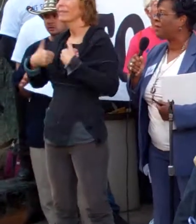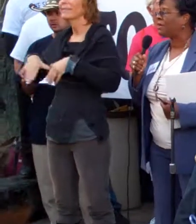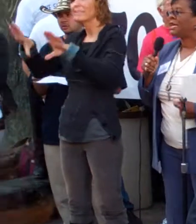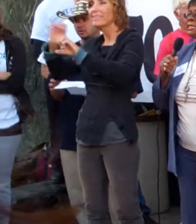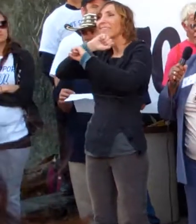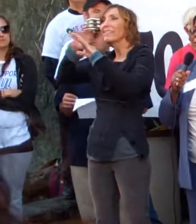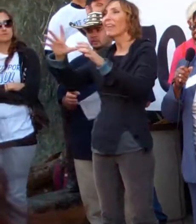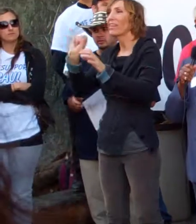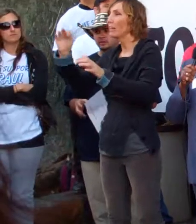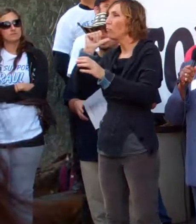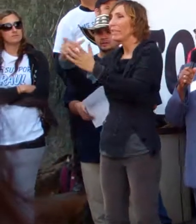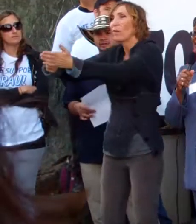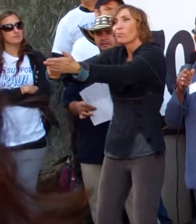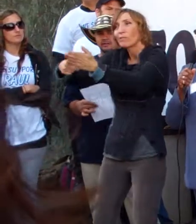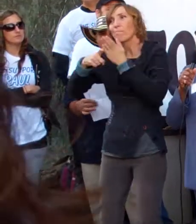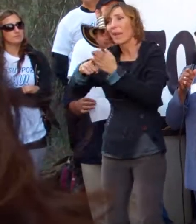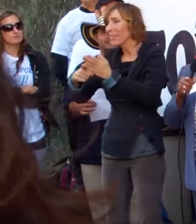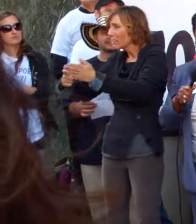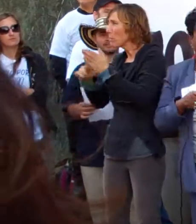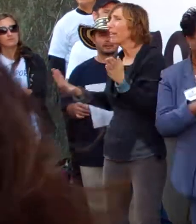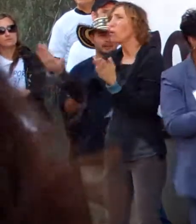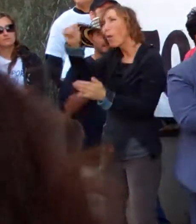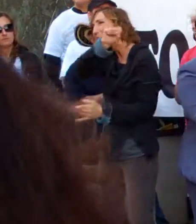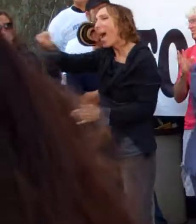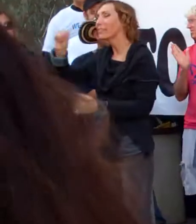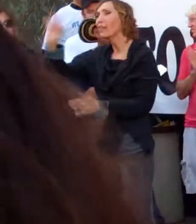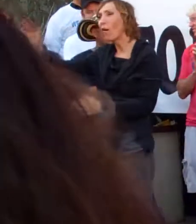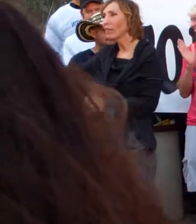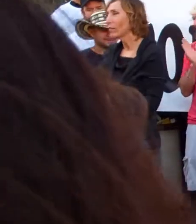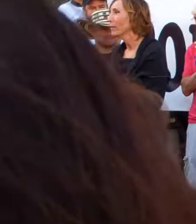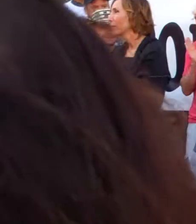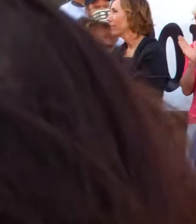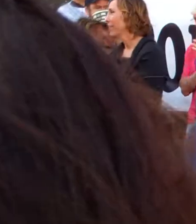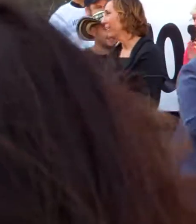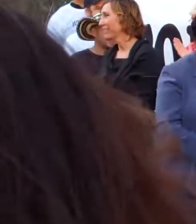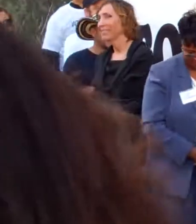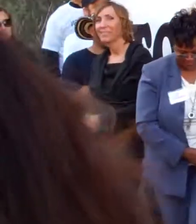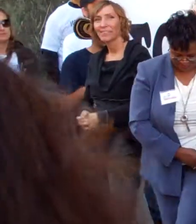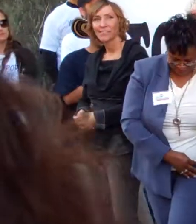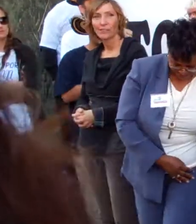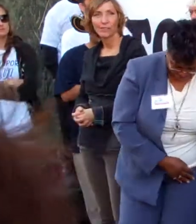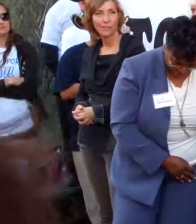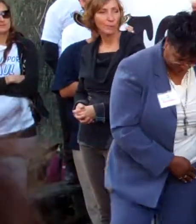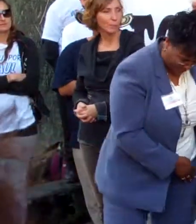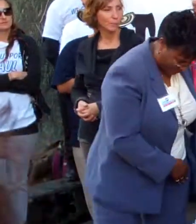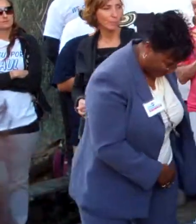without demand. Demand your asses off.